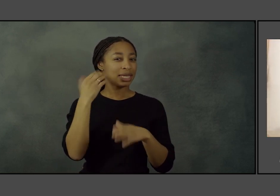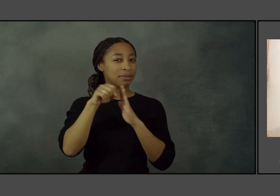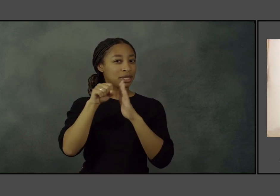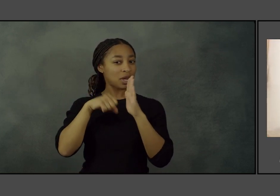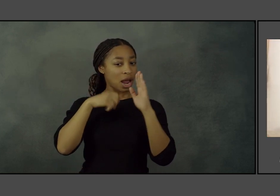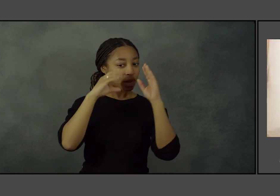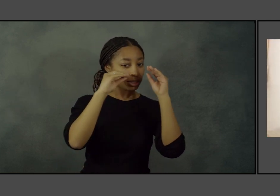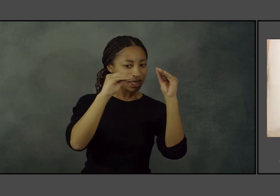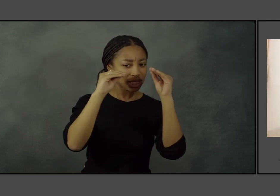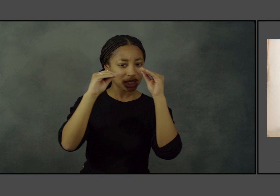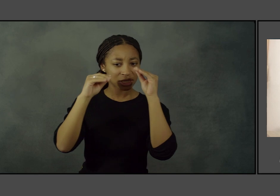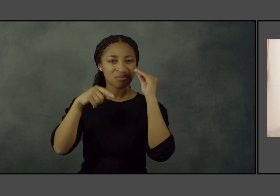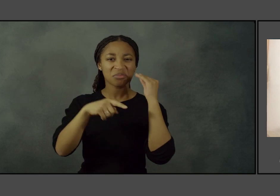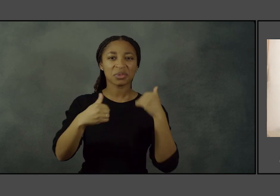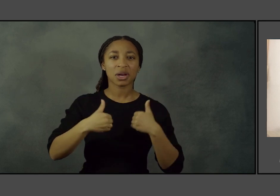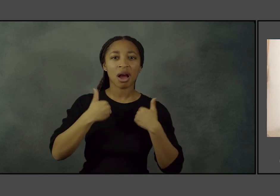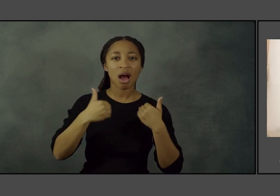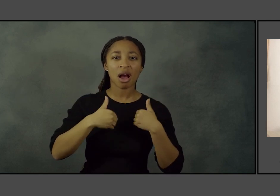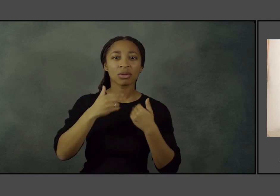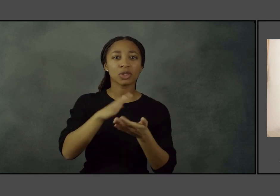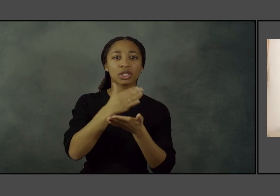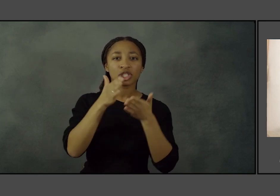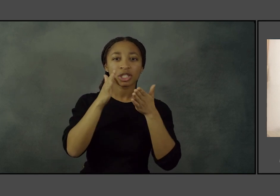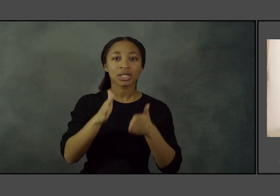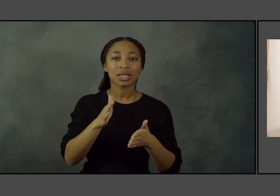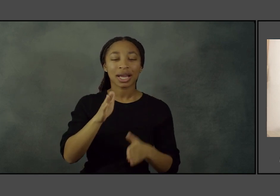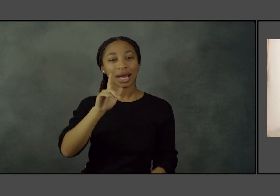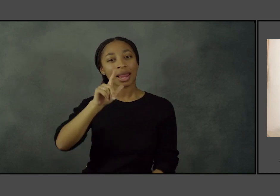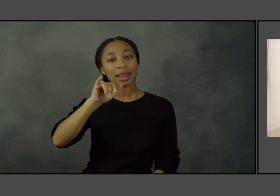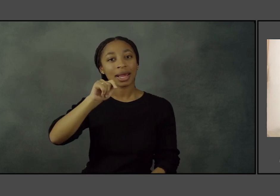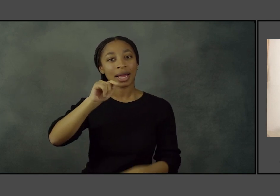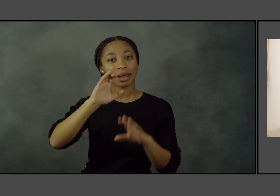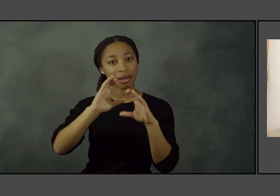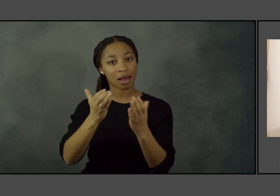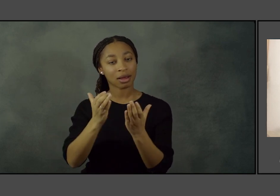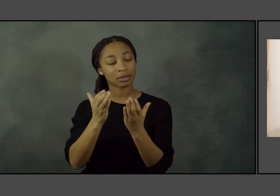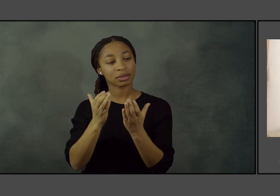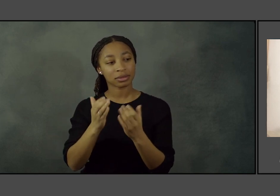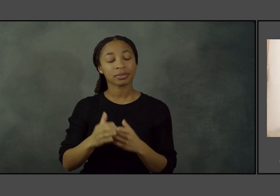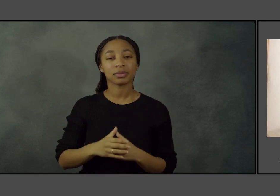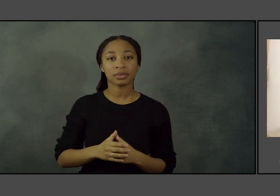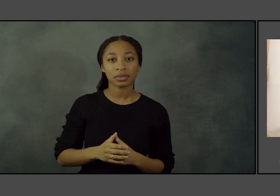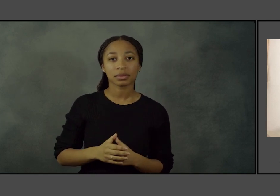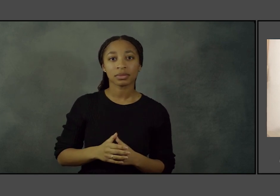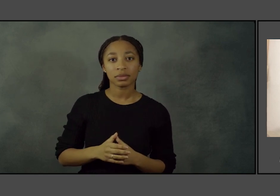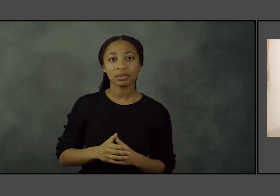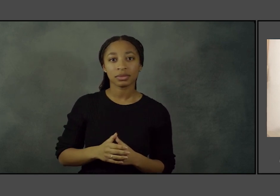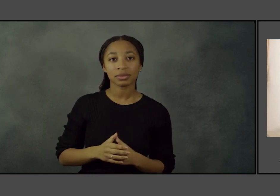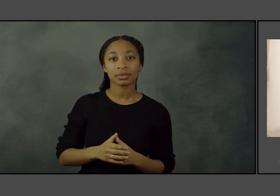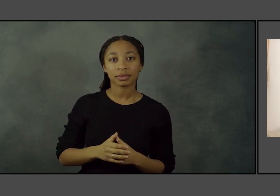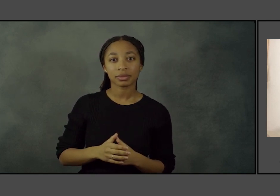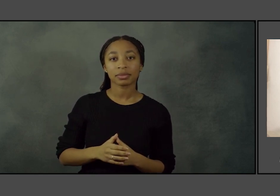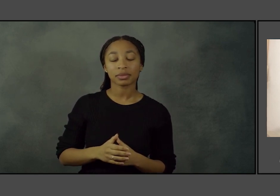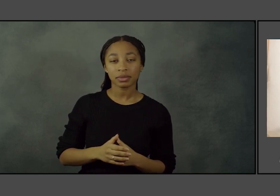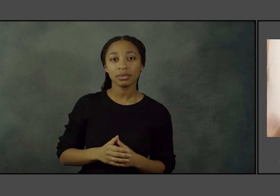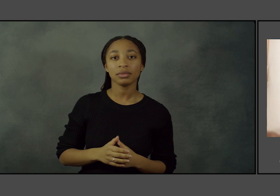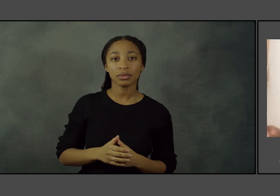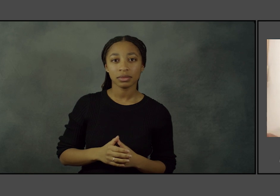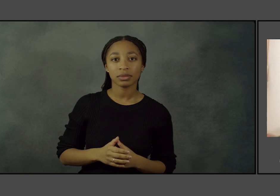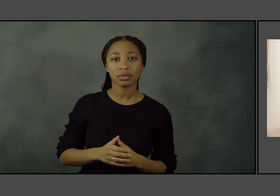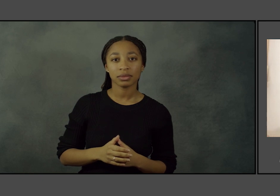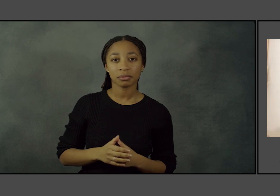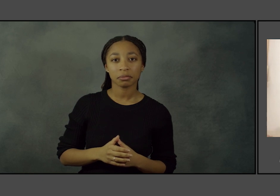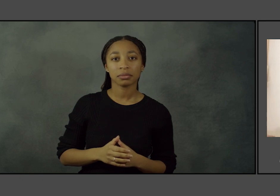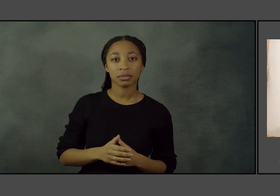literature class. And we were reading, you know, I've had them in literature classes, I've had them in